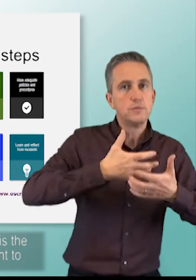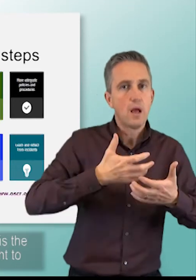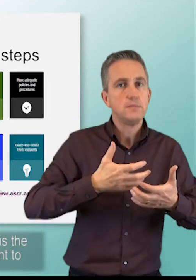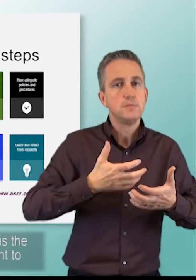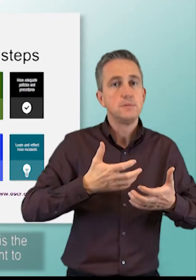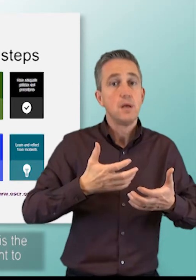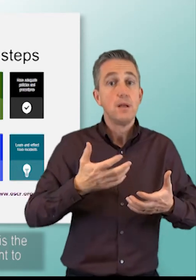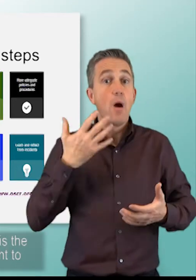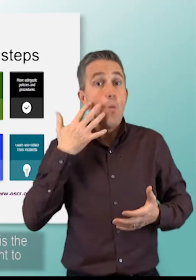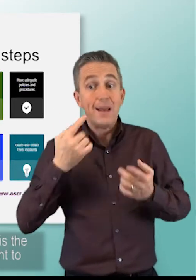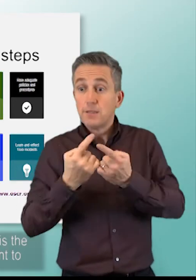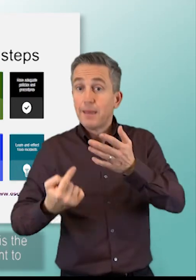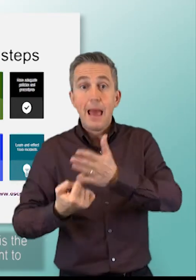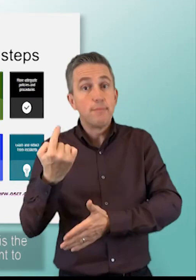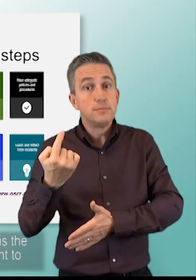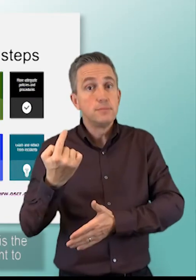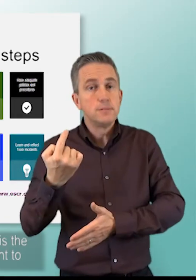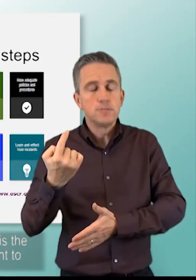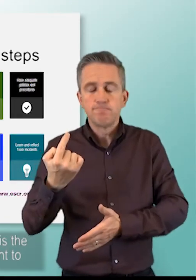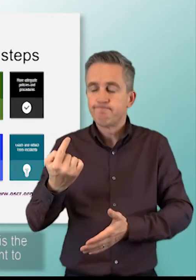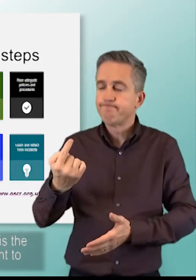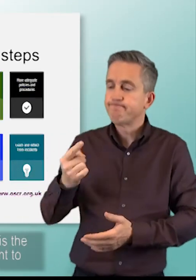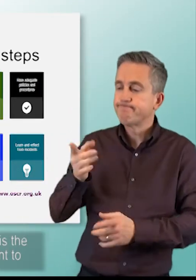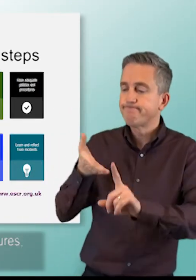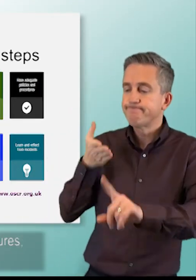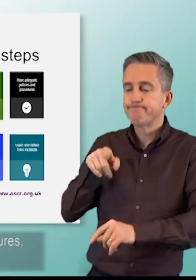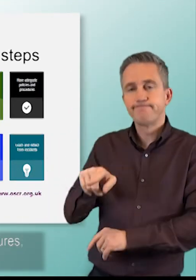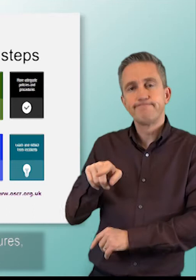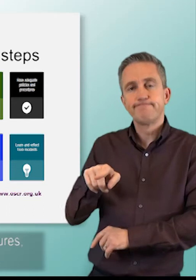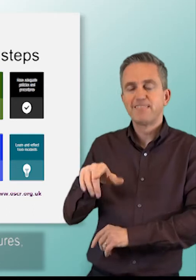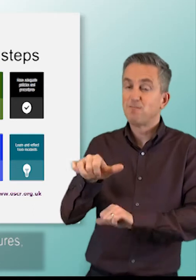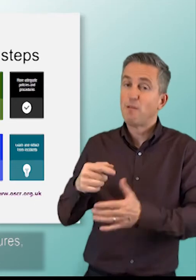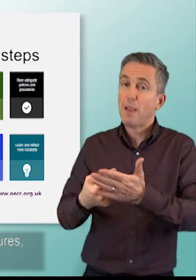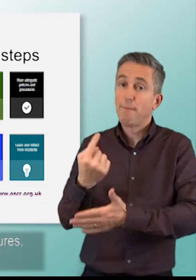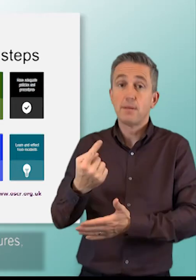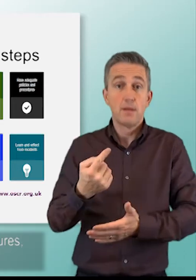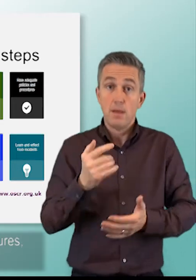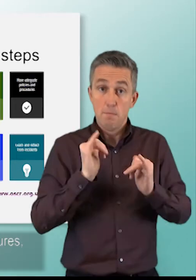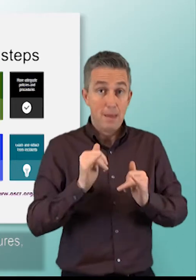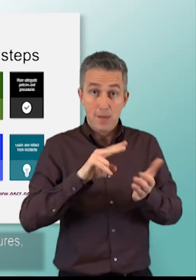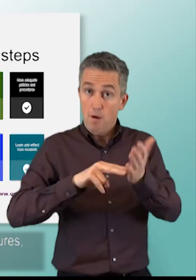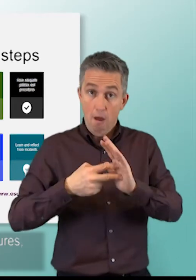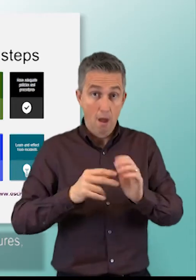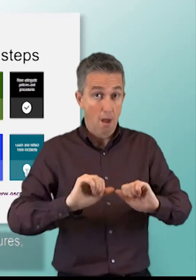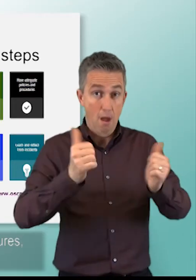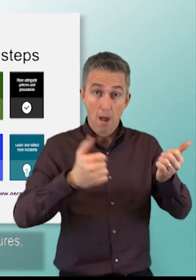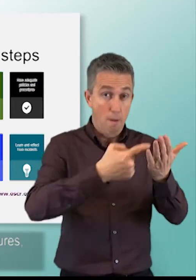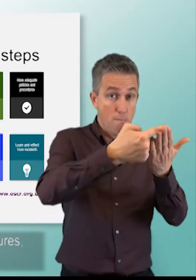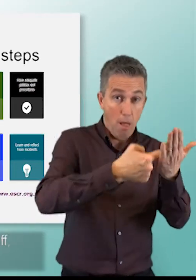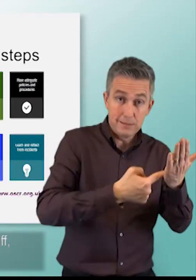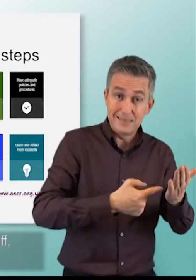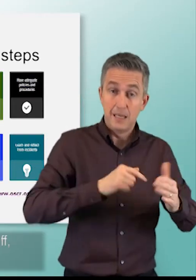something does happen, because I think this is the important piece of the puzzle that's always important to admit, you could have the best policies and procedures, you could have the best